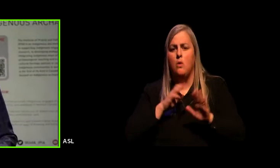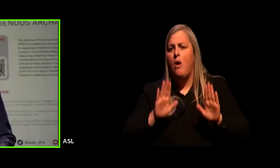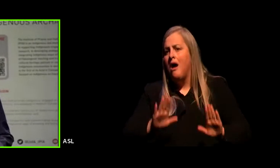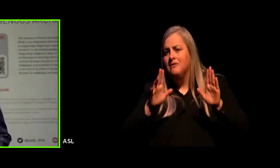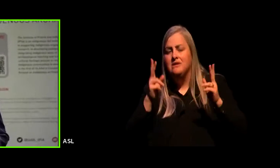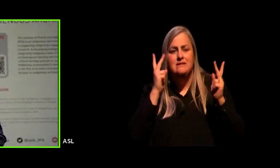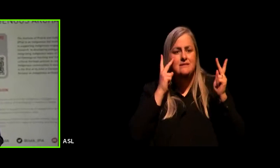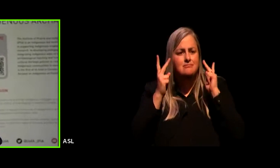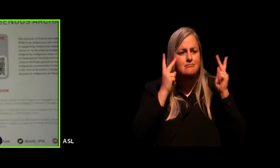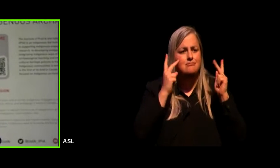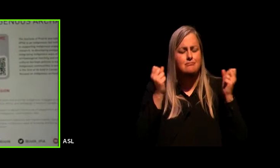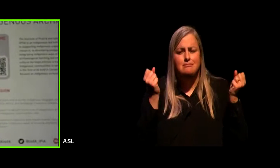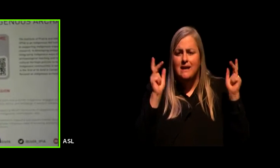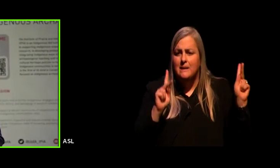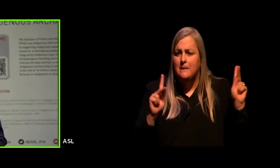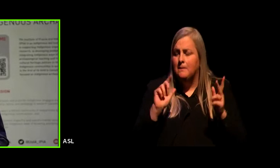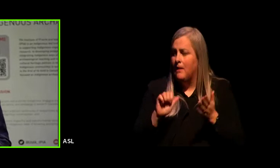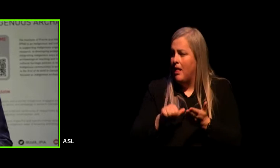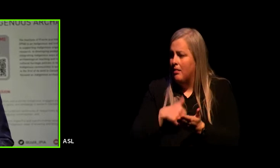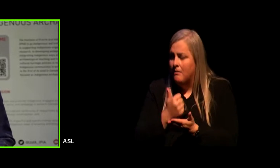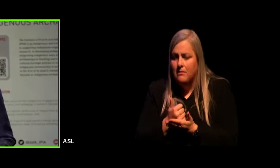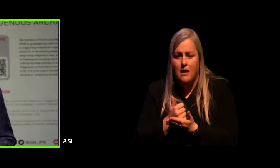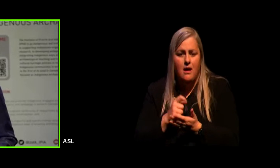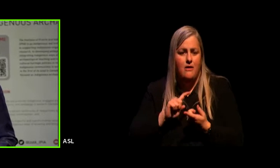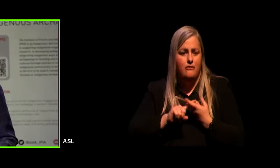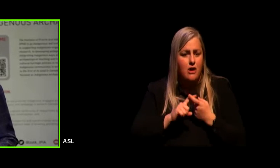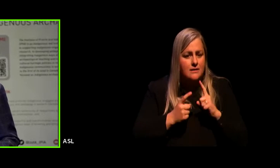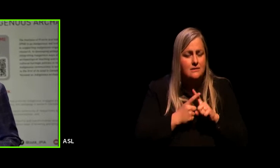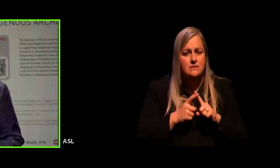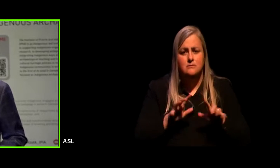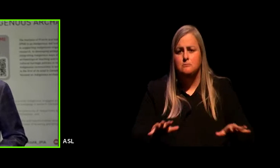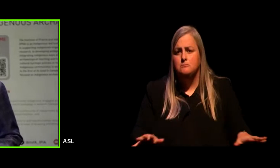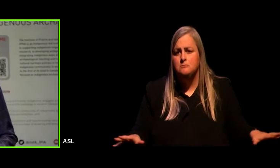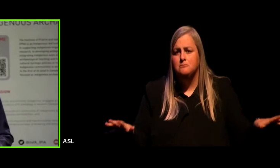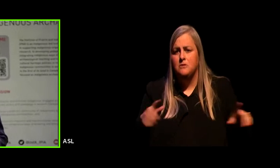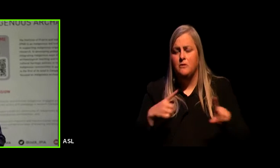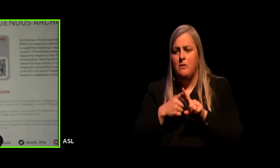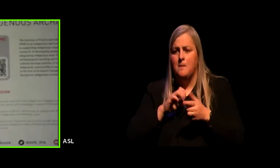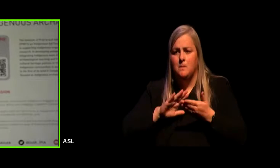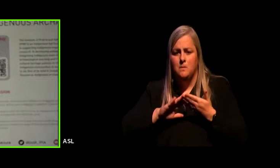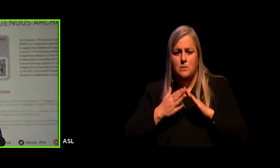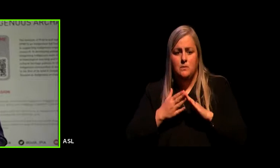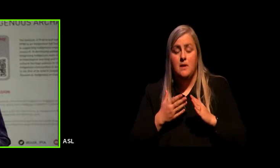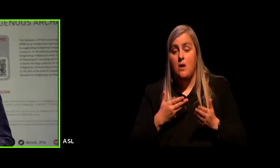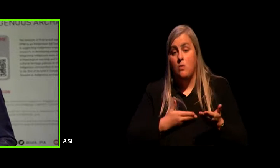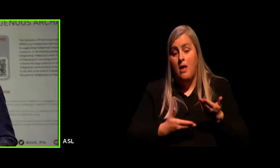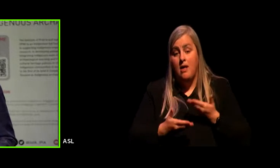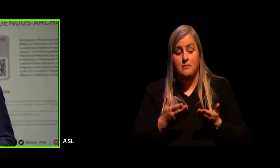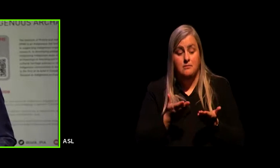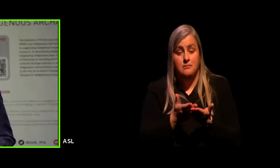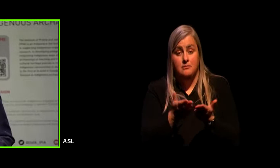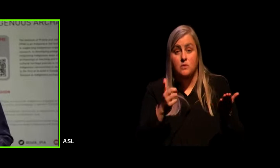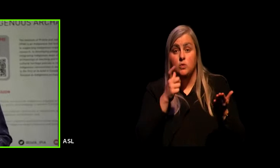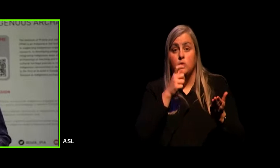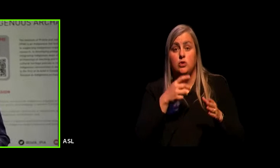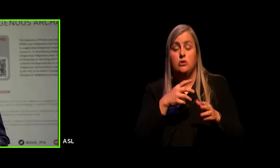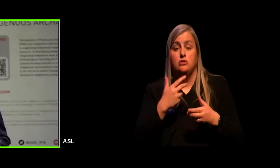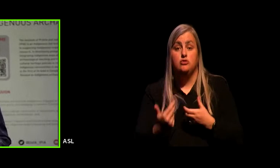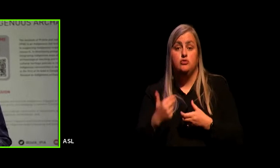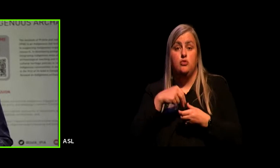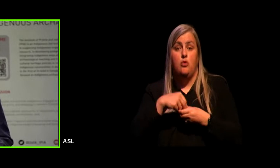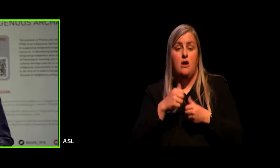people here today, alumni and friends from the community. And I also want to give a warm welcome to everyone who is joining us remotely. I understand